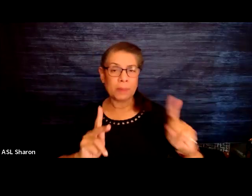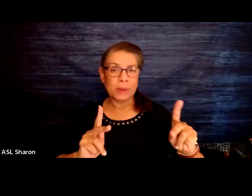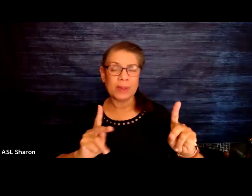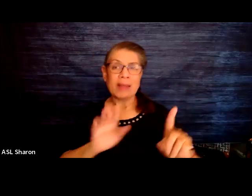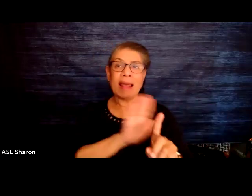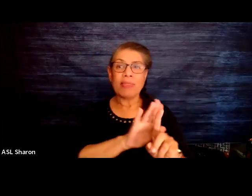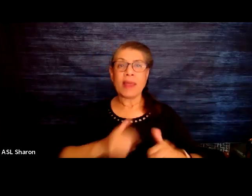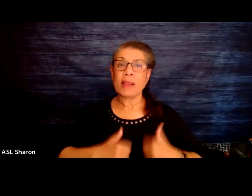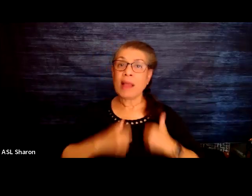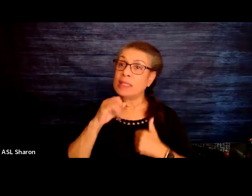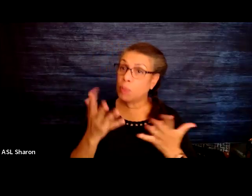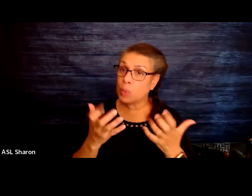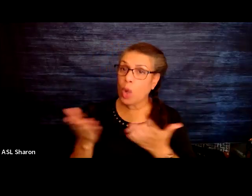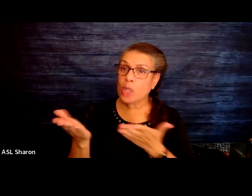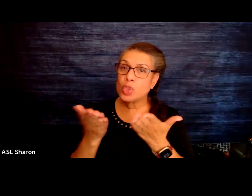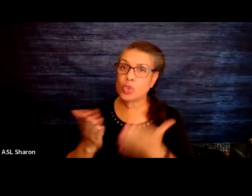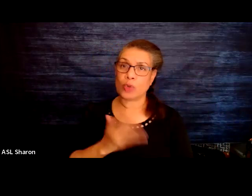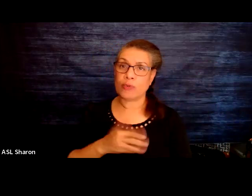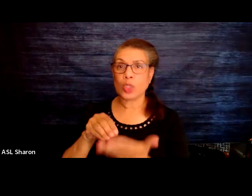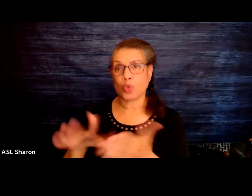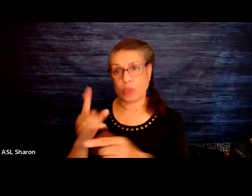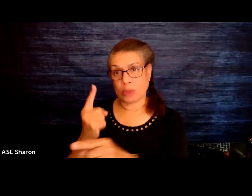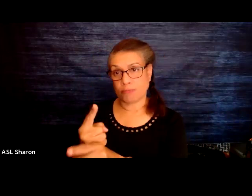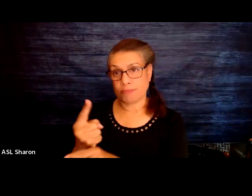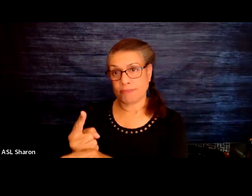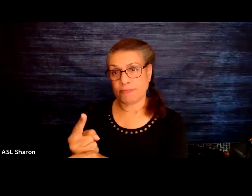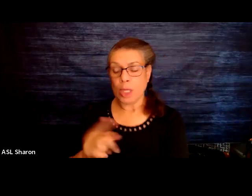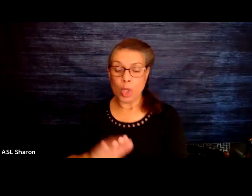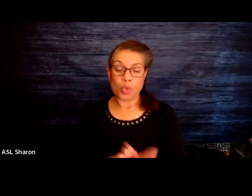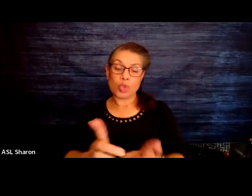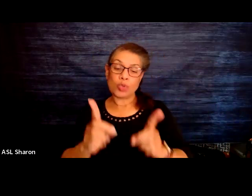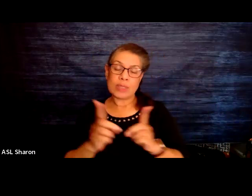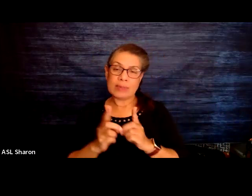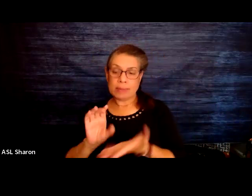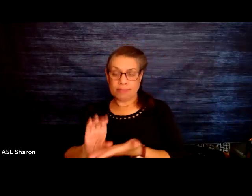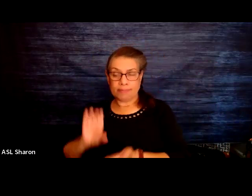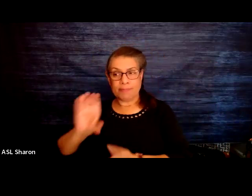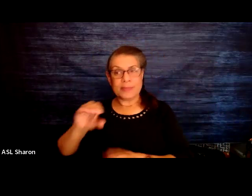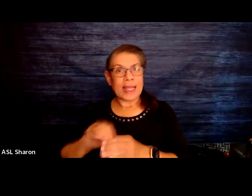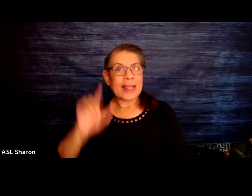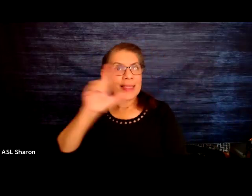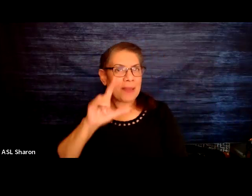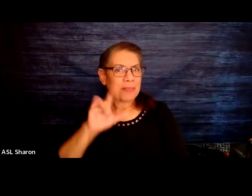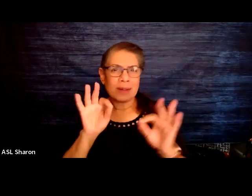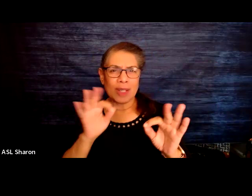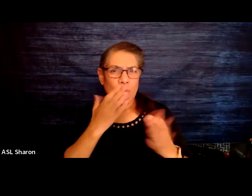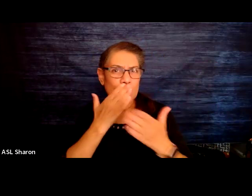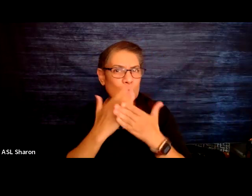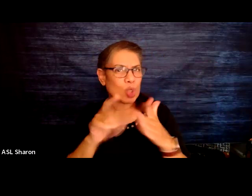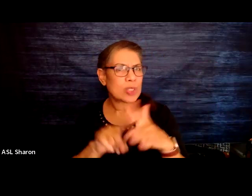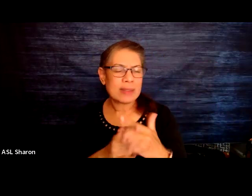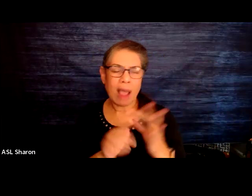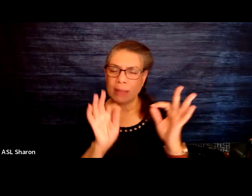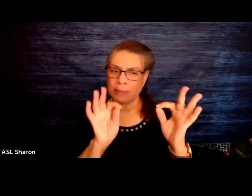lives if we are going to serve our students equitably. The district's recent investment in libraries has gotten us off to a really good